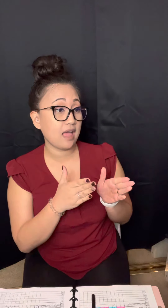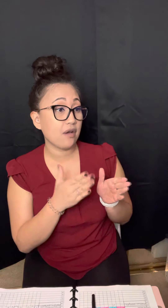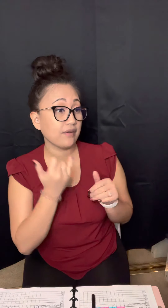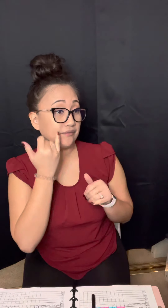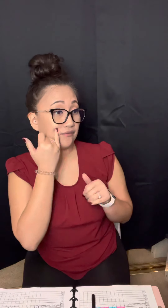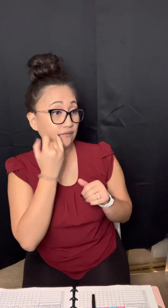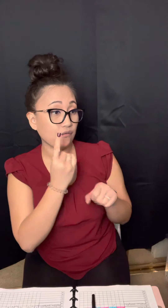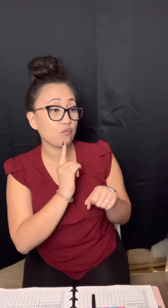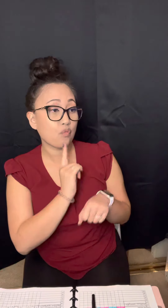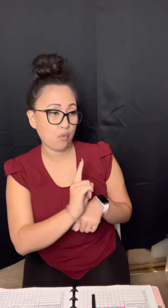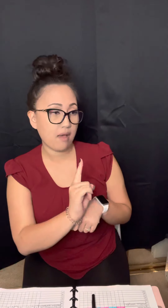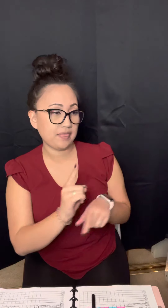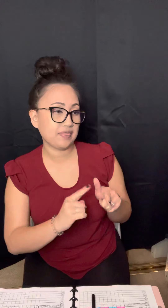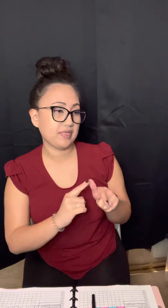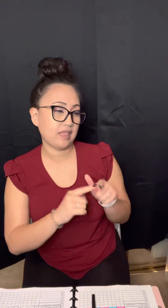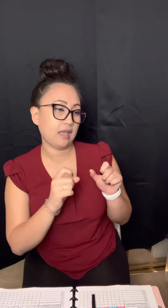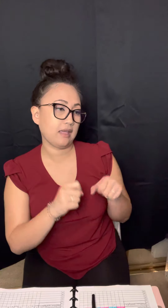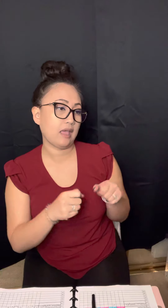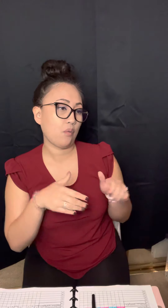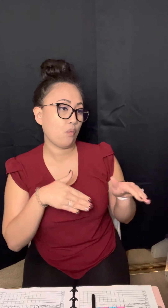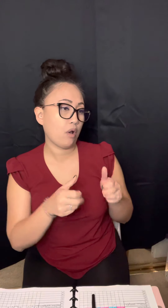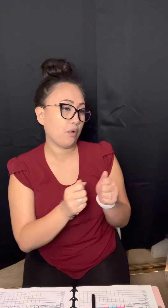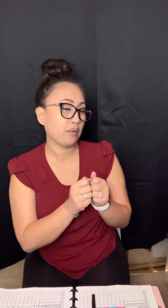Yeah. Next one.